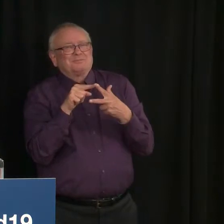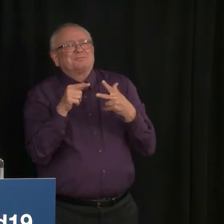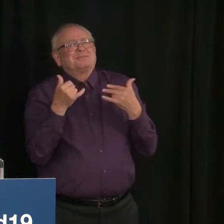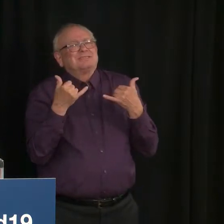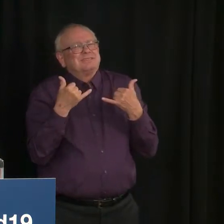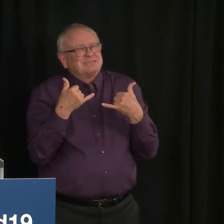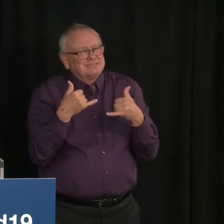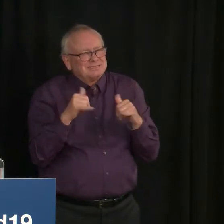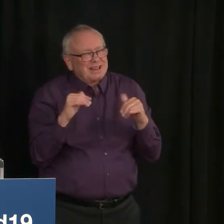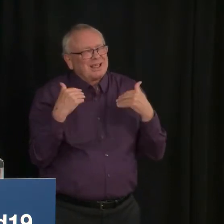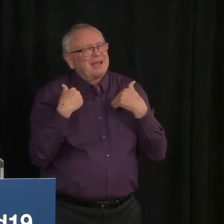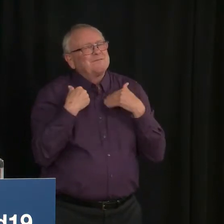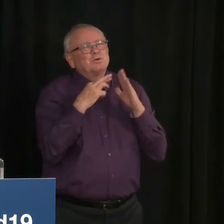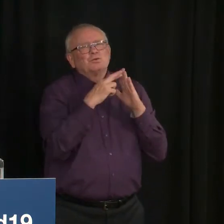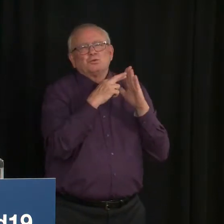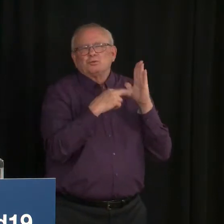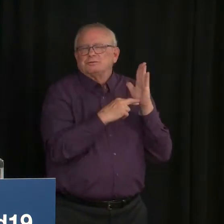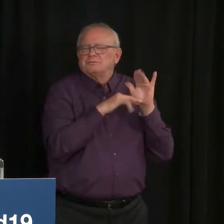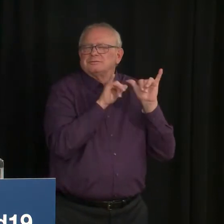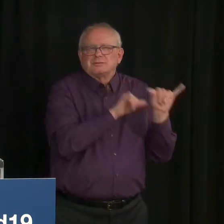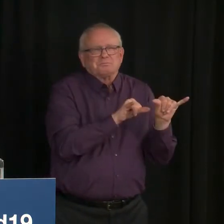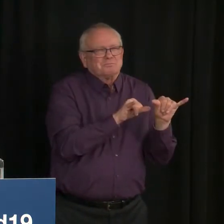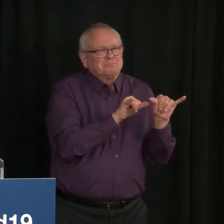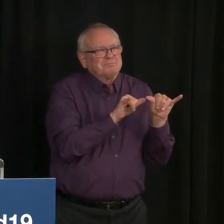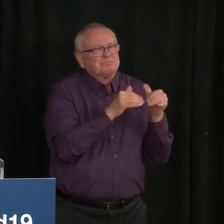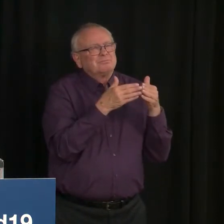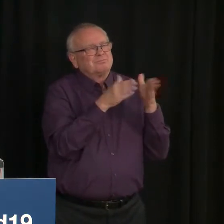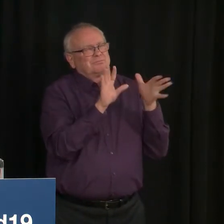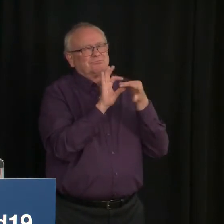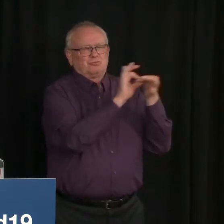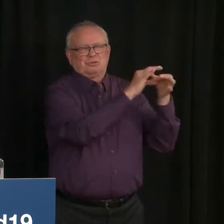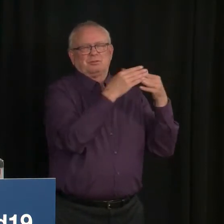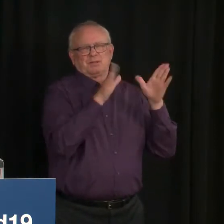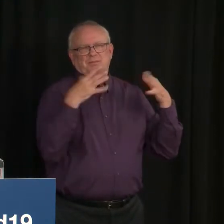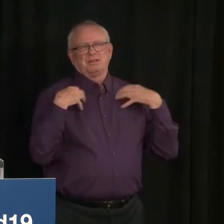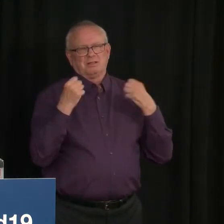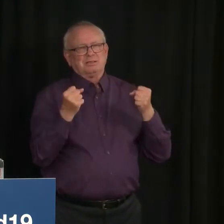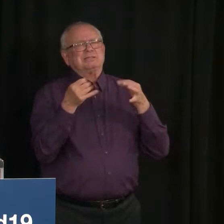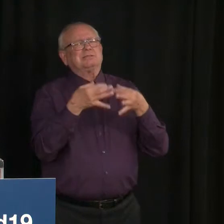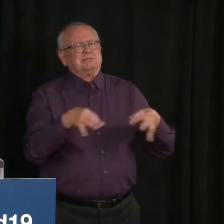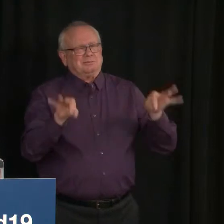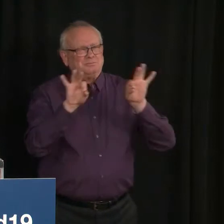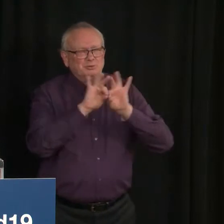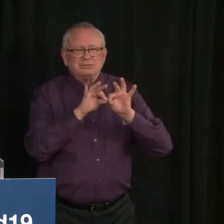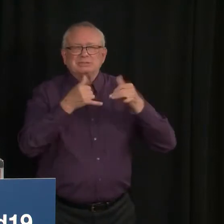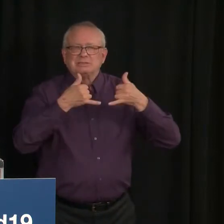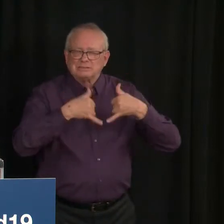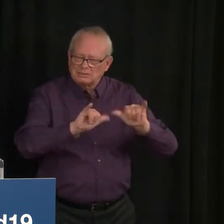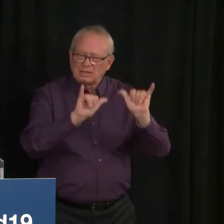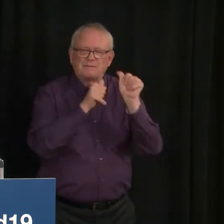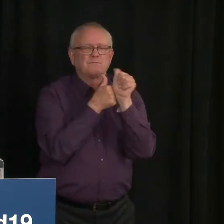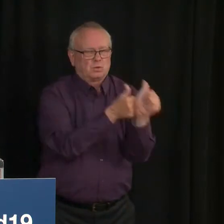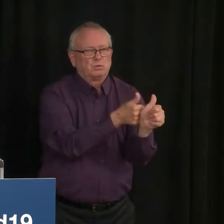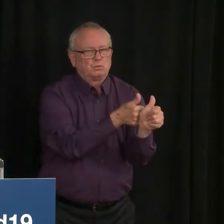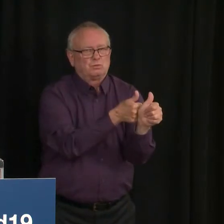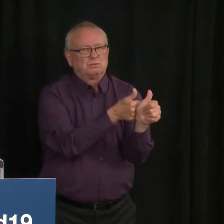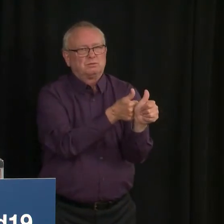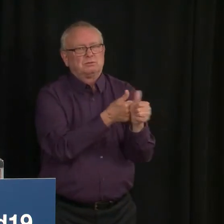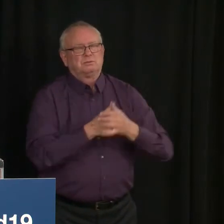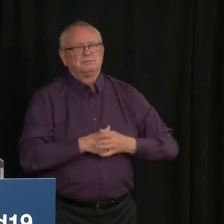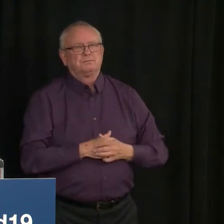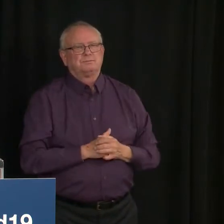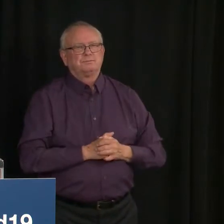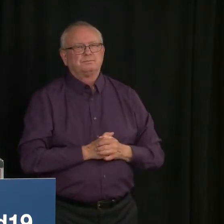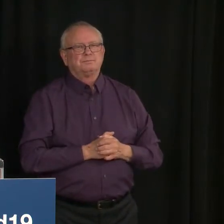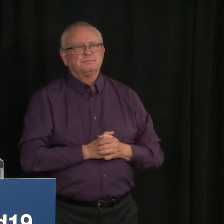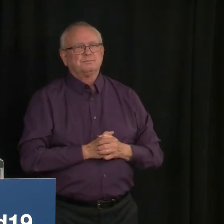proportion of all of our cases, raise some concerns, all of the other variants and the